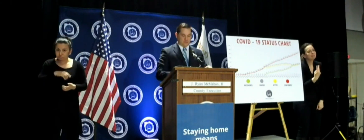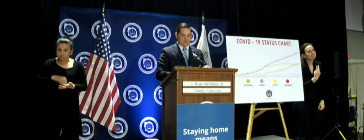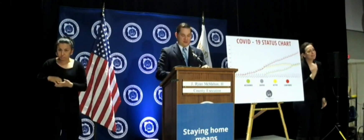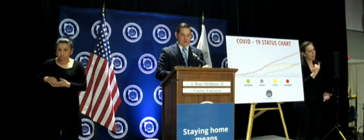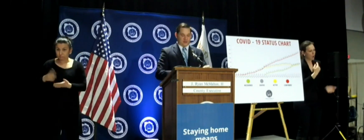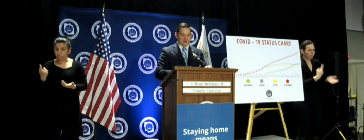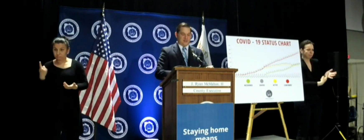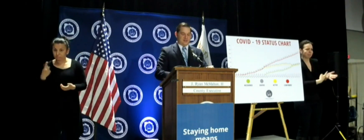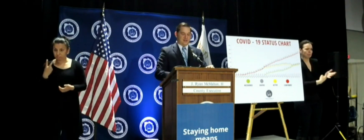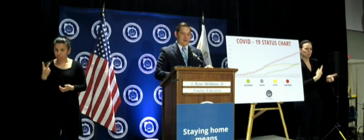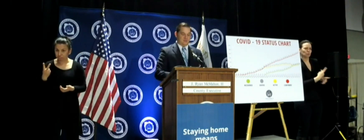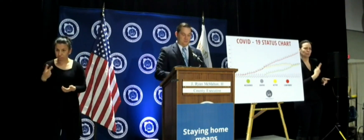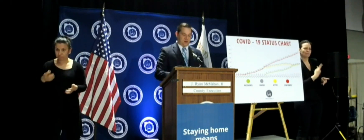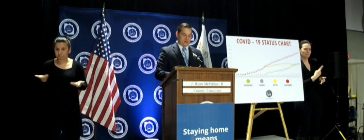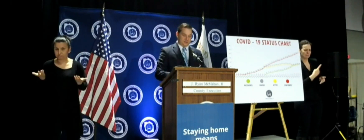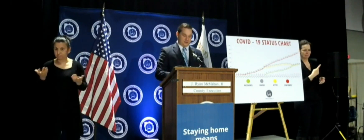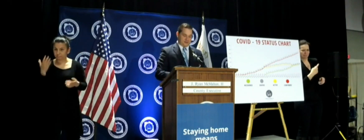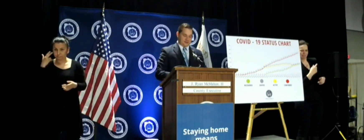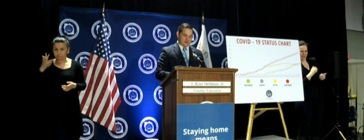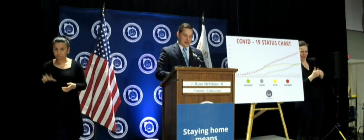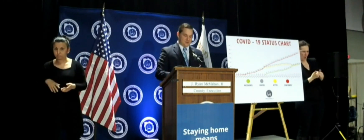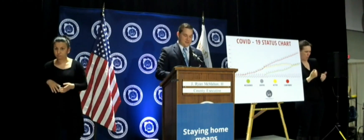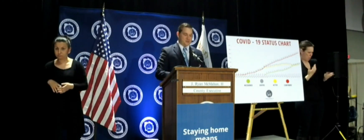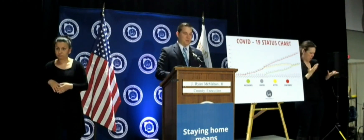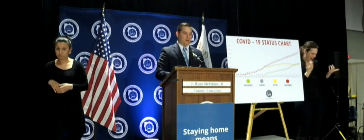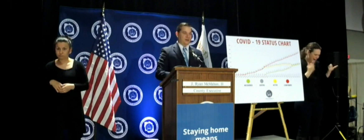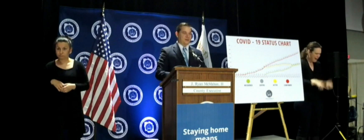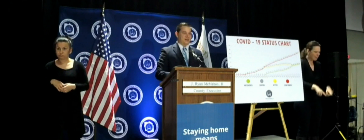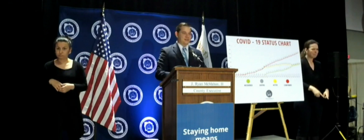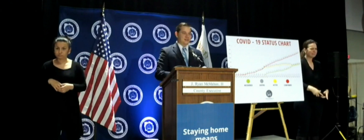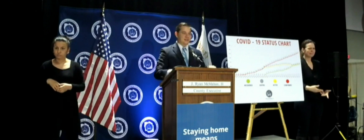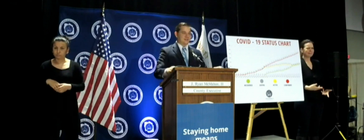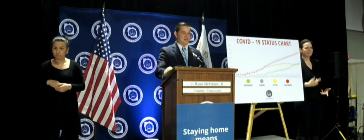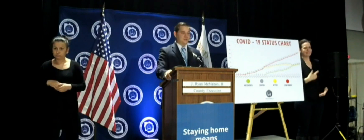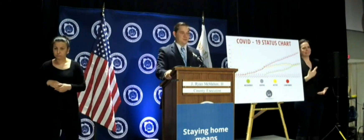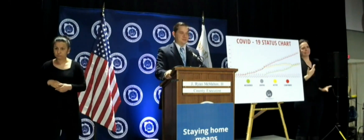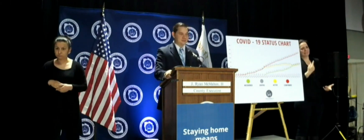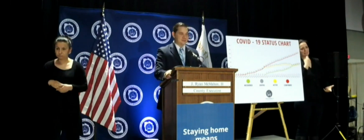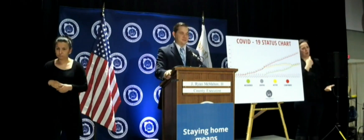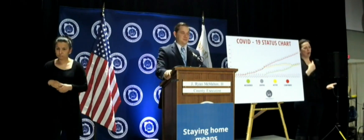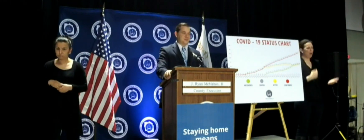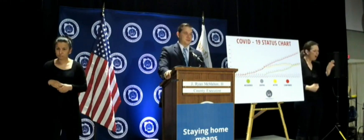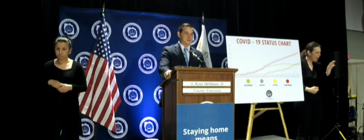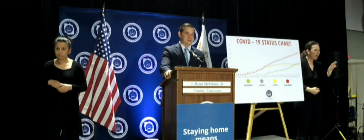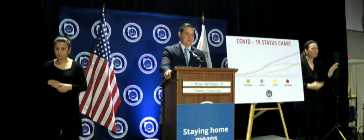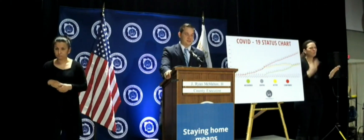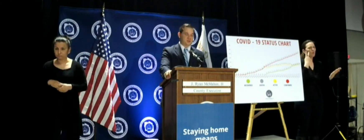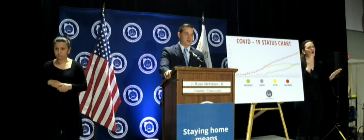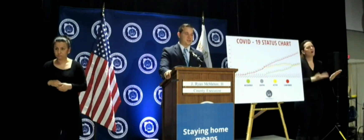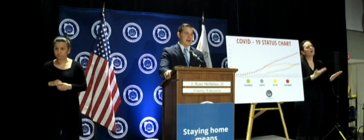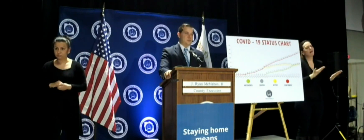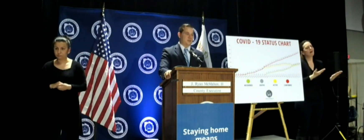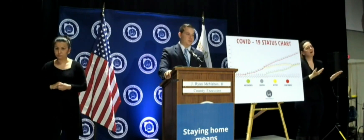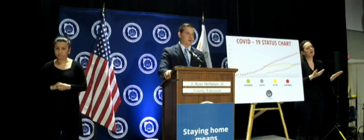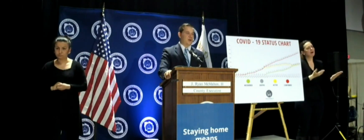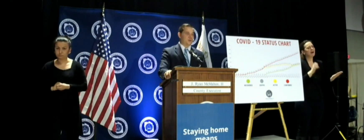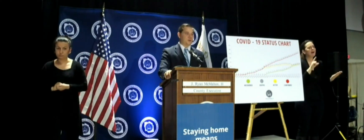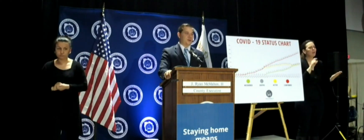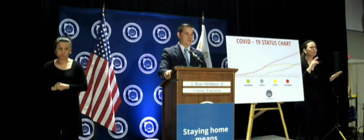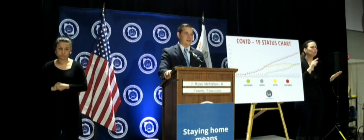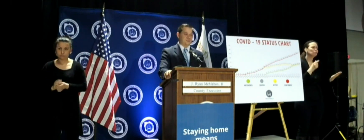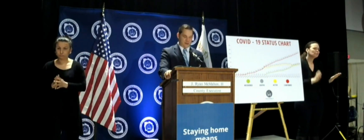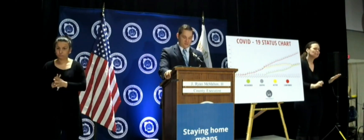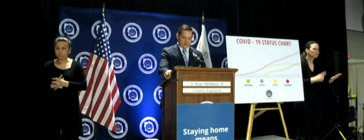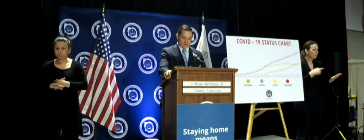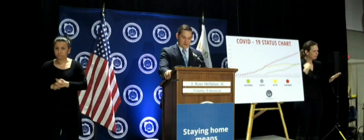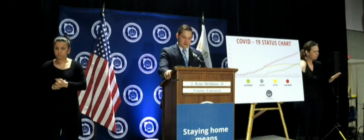what happened there, but I was disappointed when I saw that. It was a strange anomaly for a long period